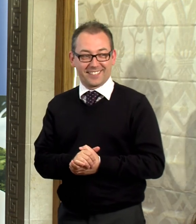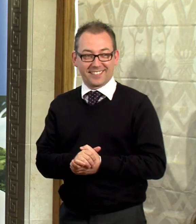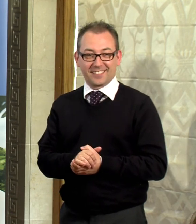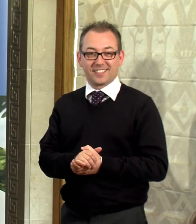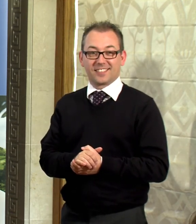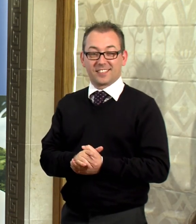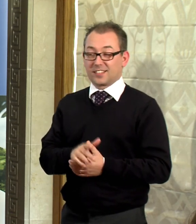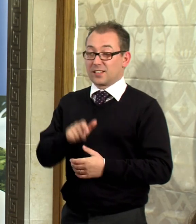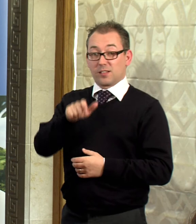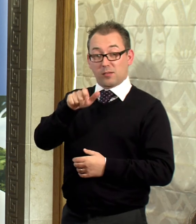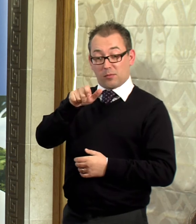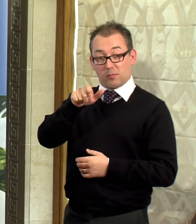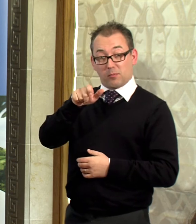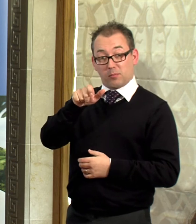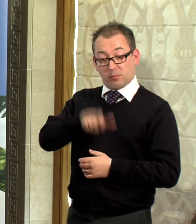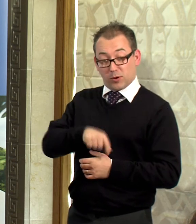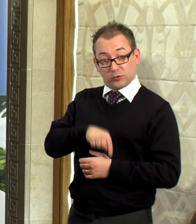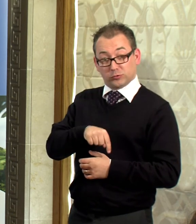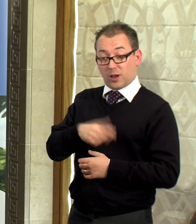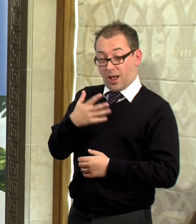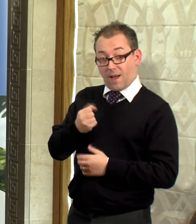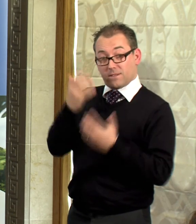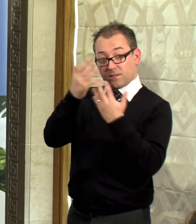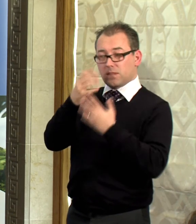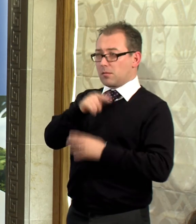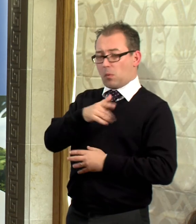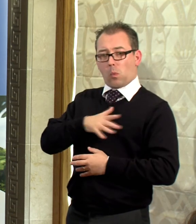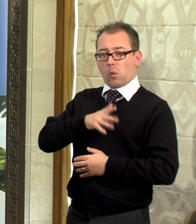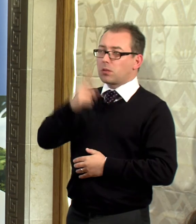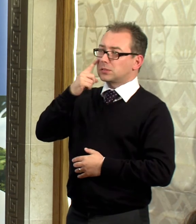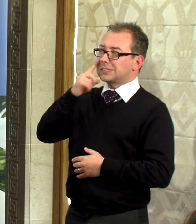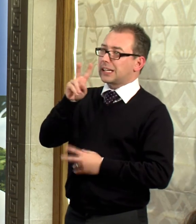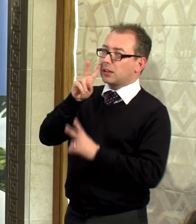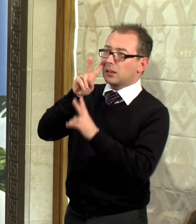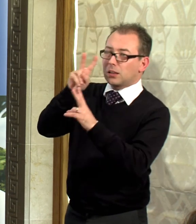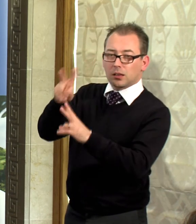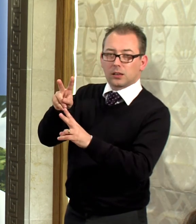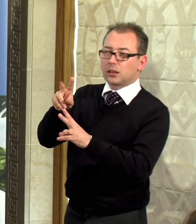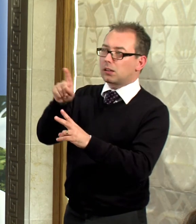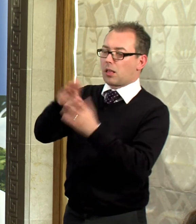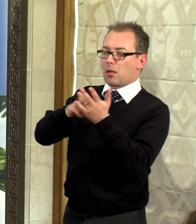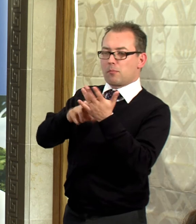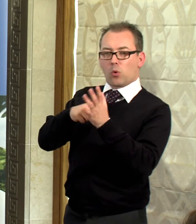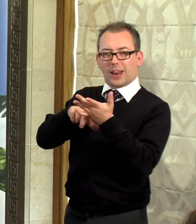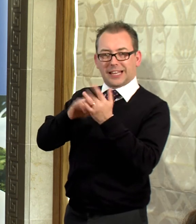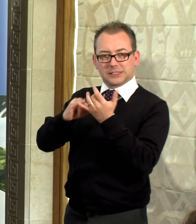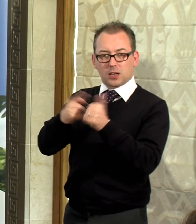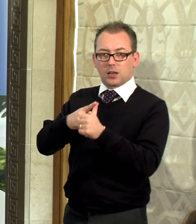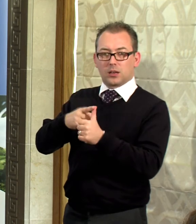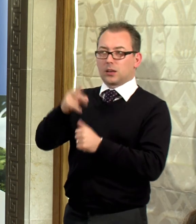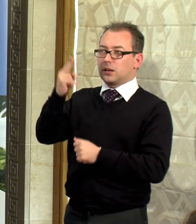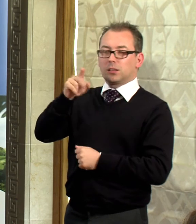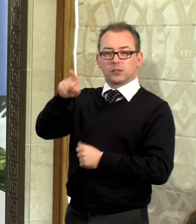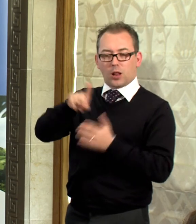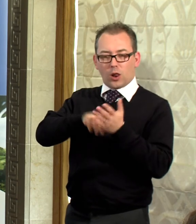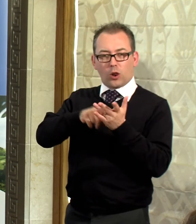he or she may choose to visit the Mona Lisa to experience the social environment of the Louvre